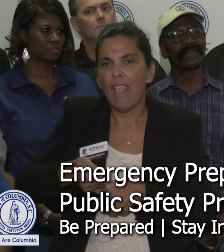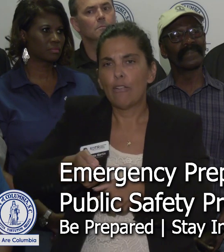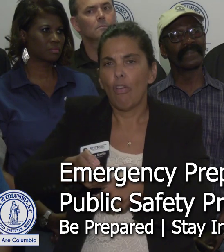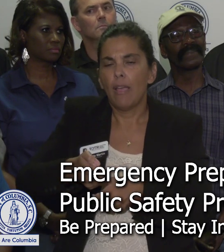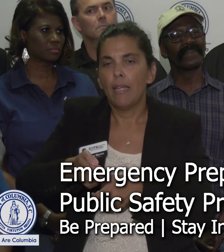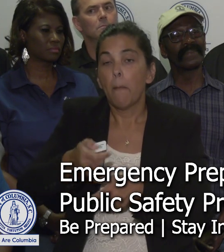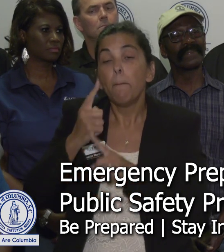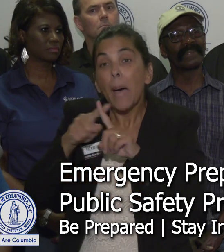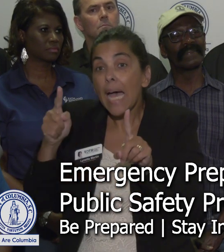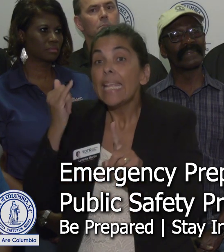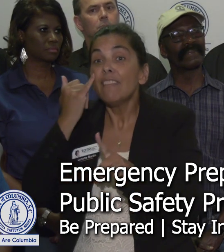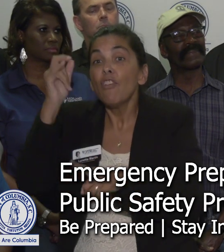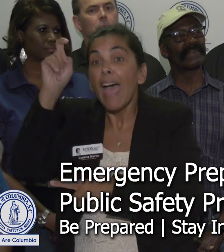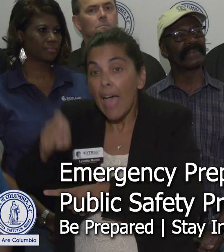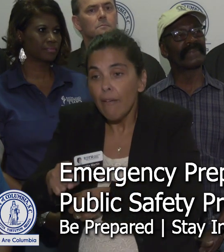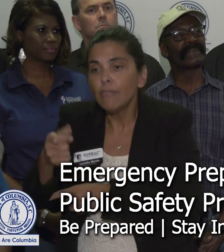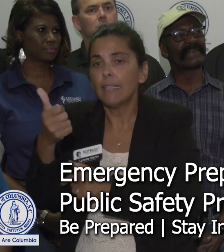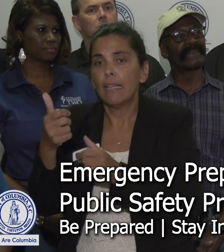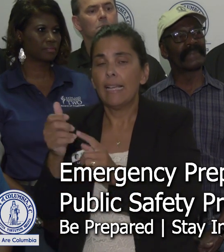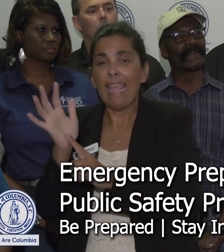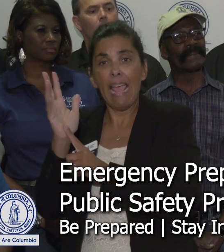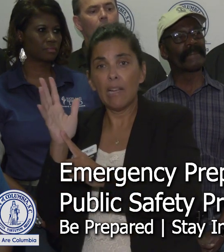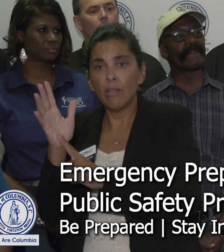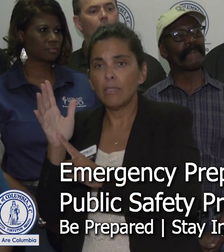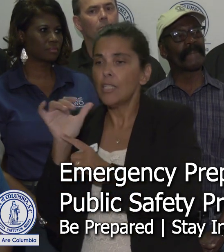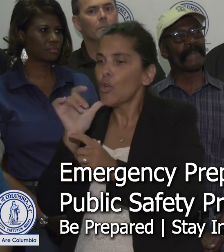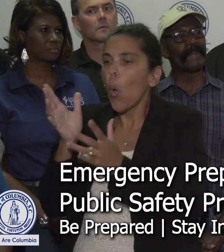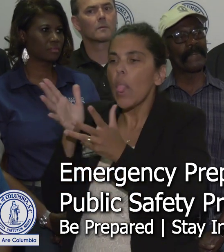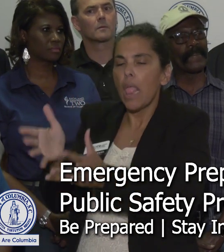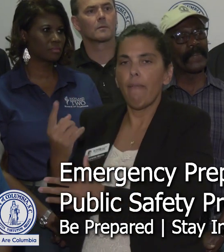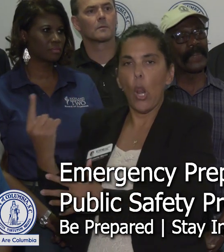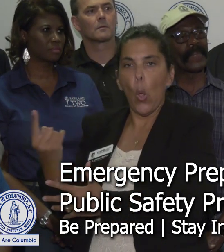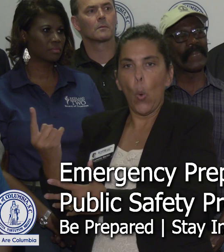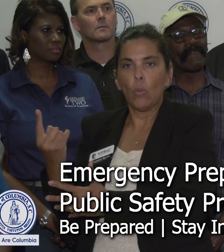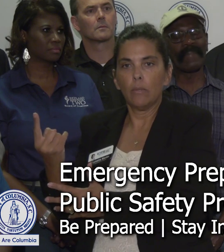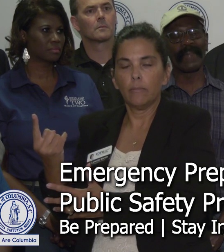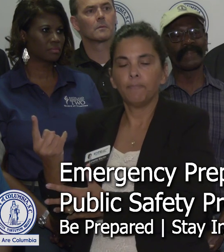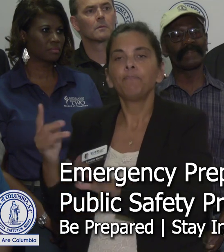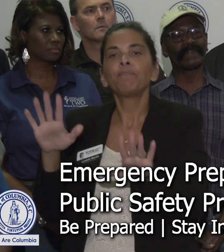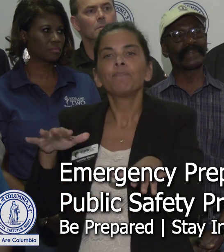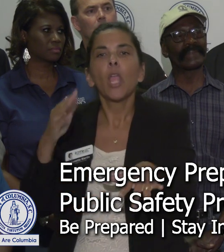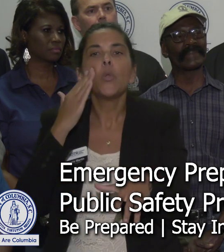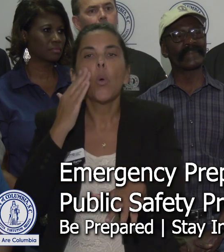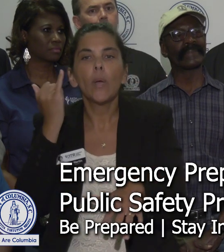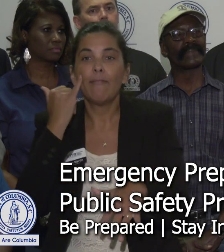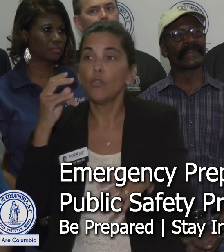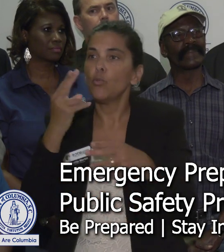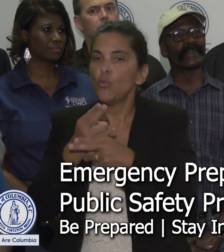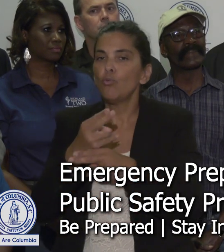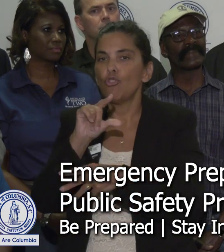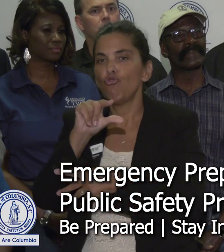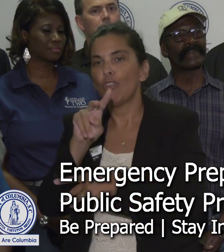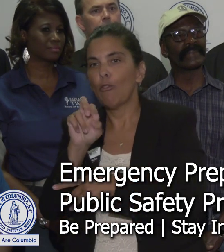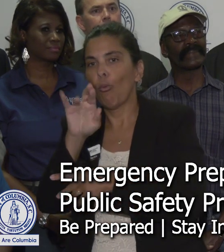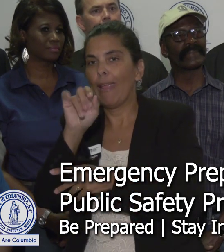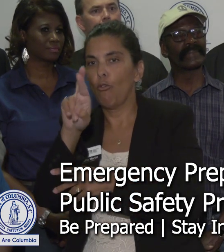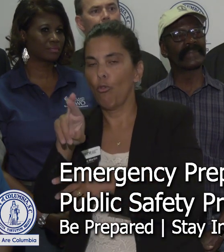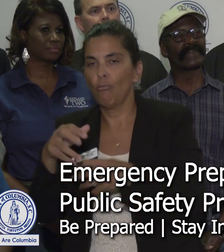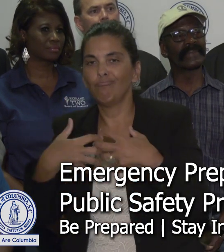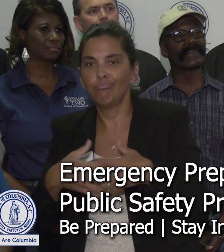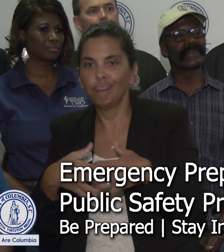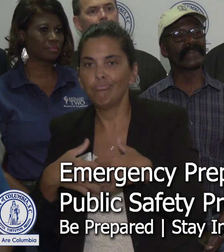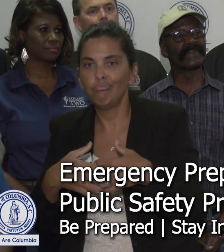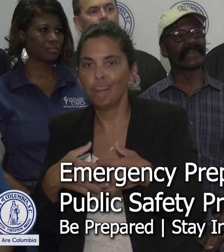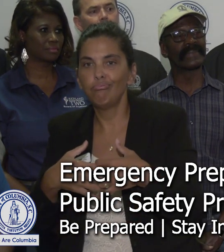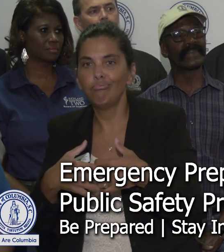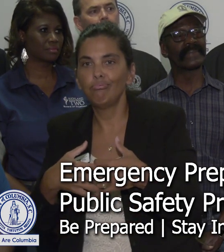them unattended. And I know that there is always talk about using generators. You know, if you use a generator, especially portable